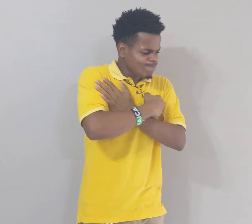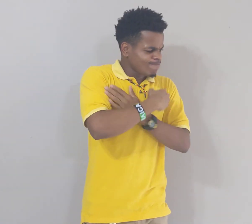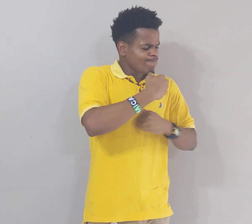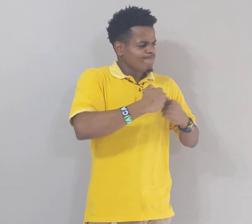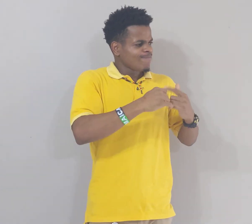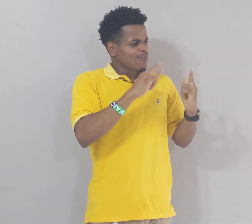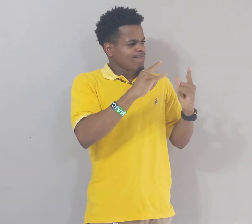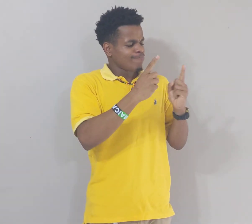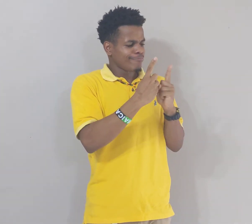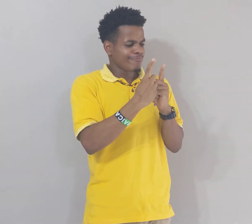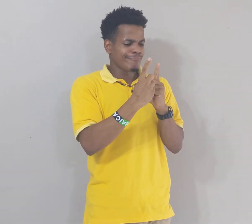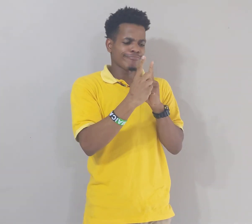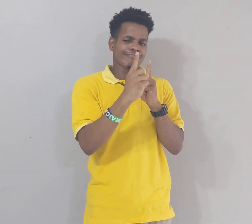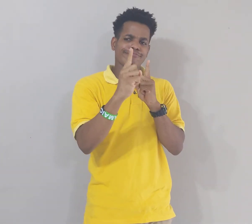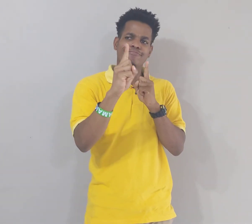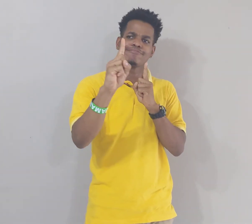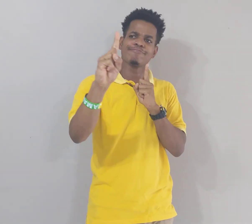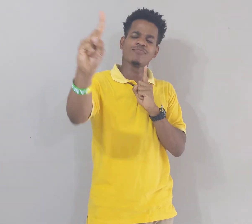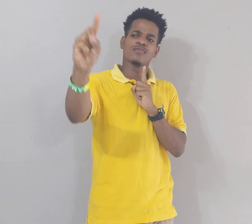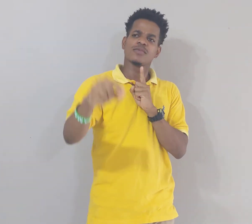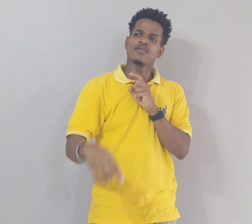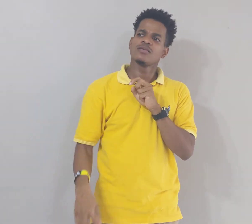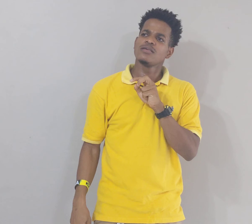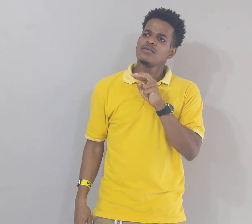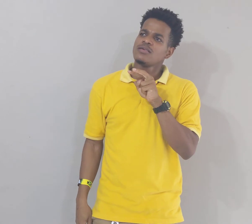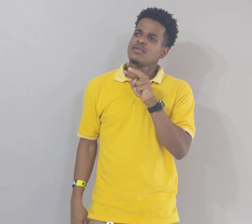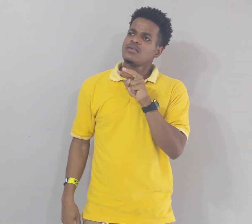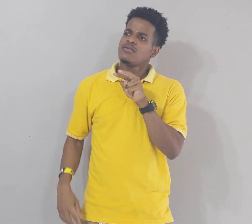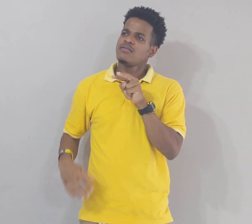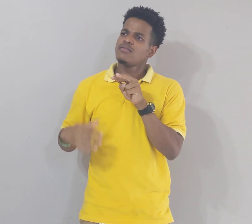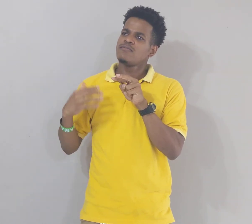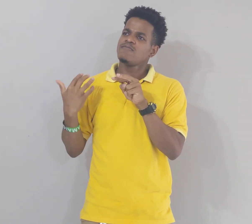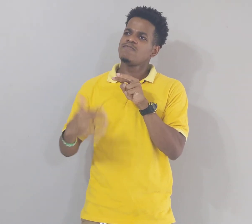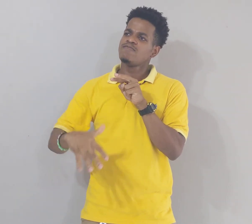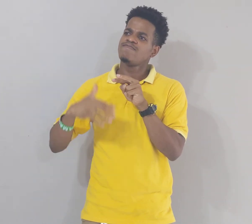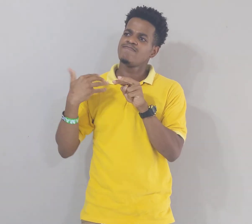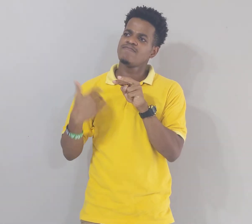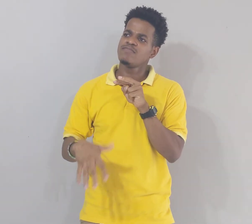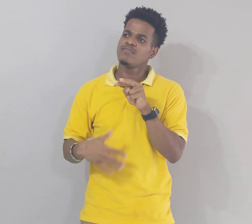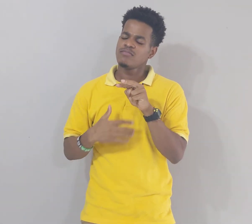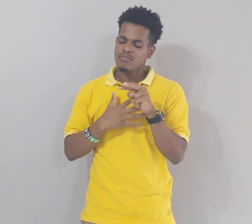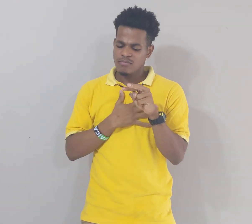So even as we left the plane, we hugged and parted ways.